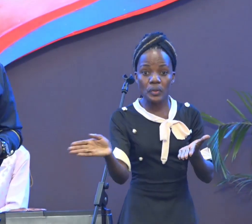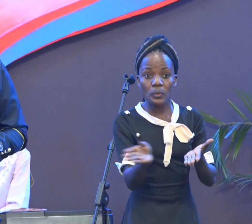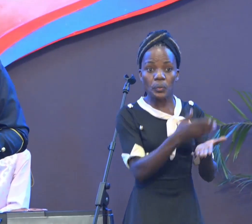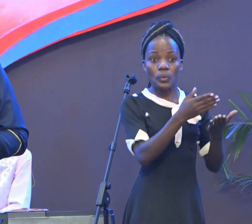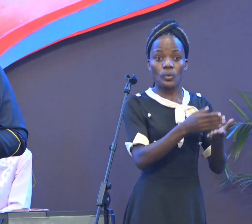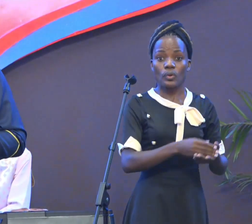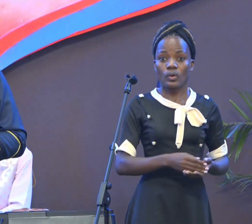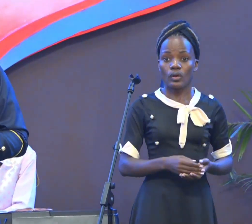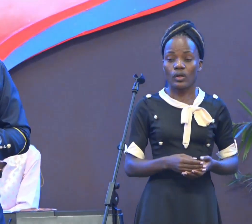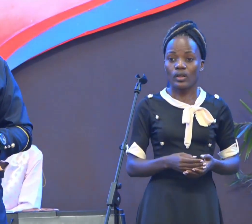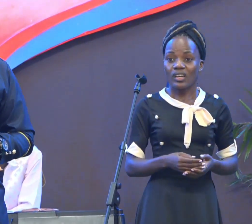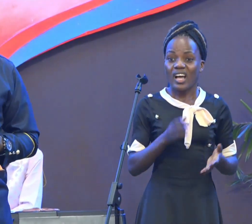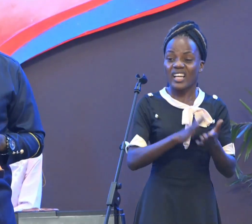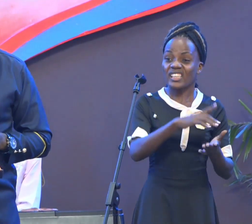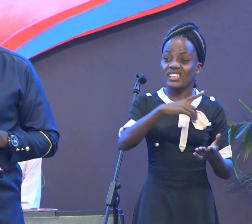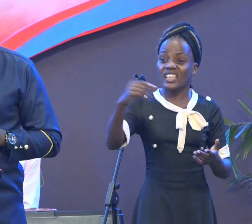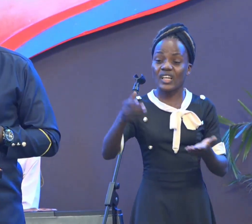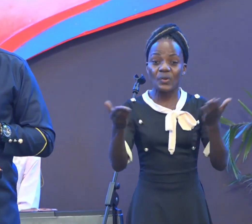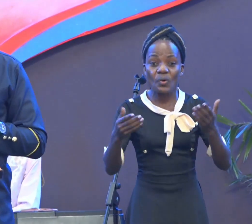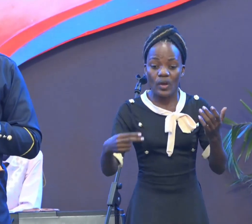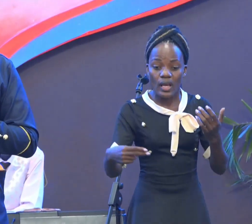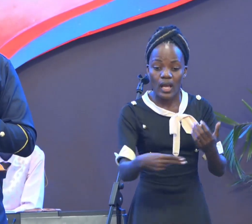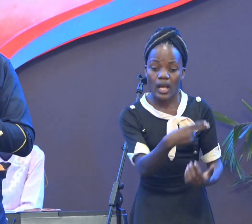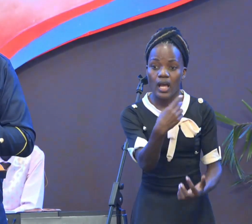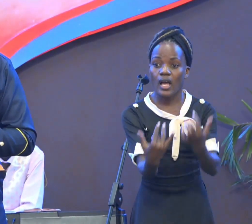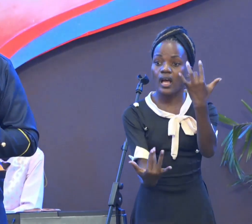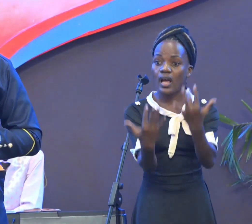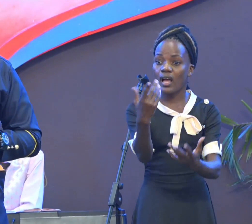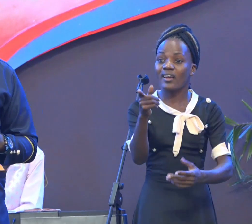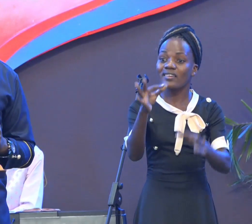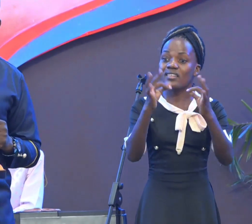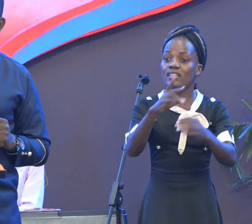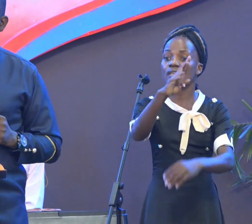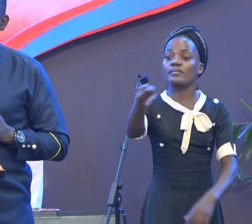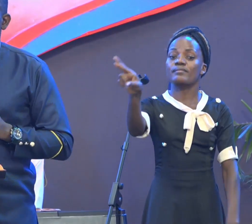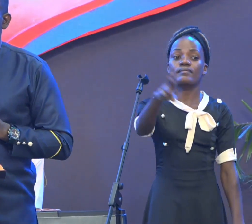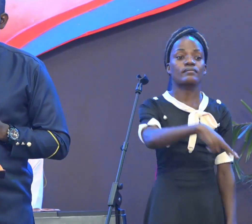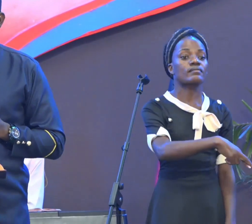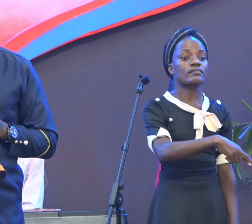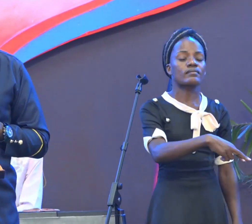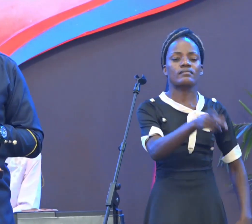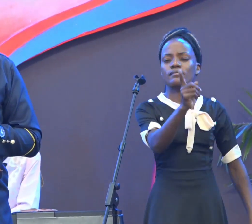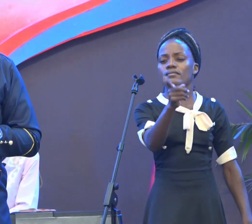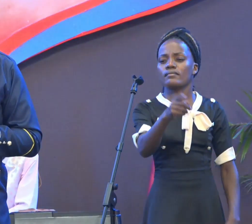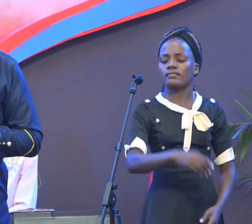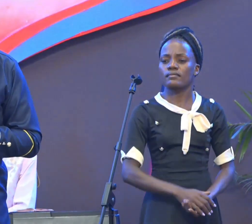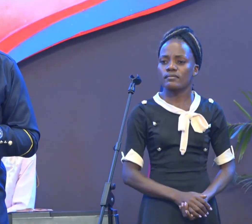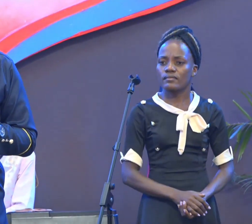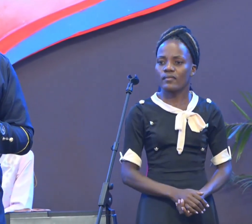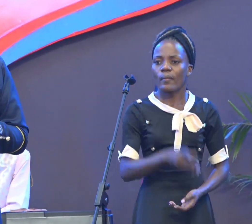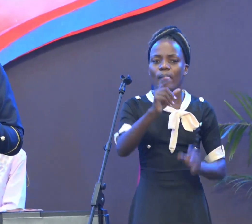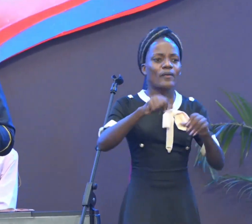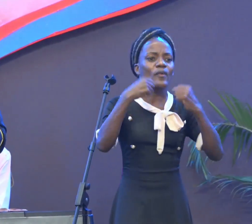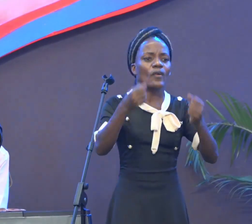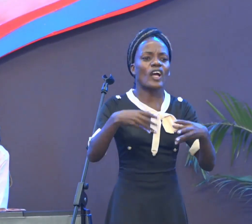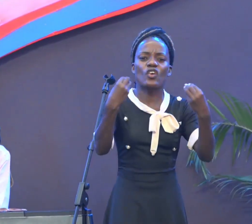what? Bagutwala emagombe. It was taken to the heads. Ekyo kikyamu. That is wrong. Omoyo gw'omuntu teguva